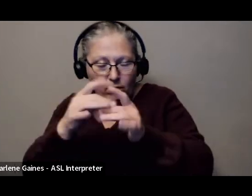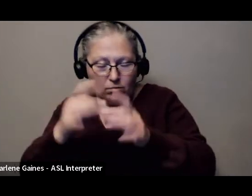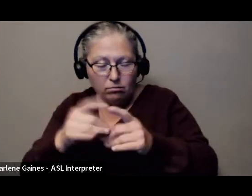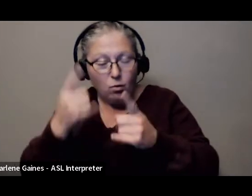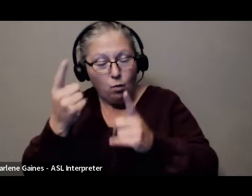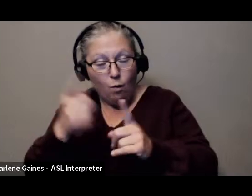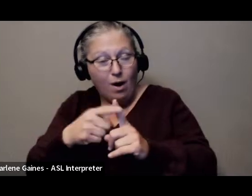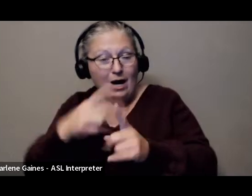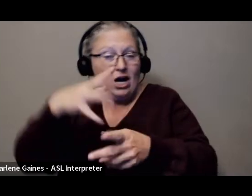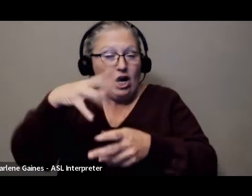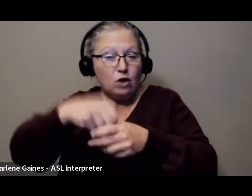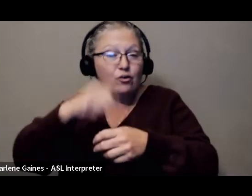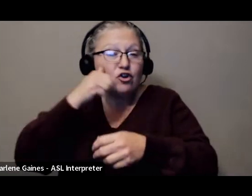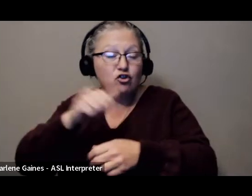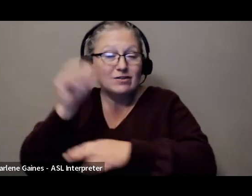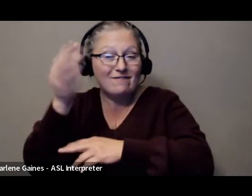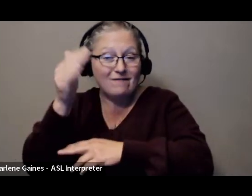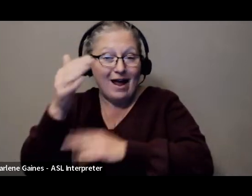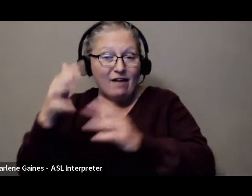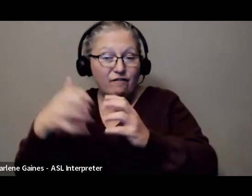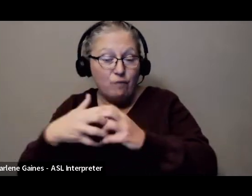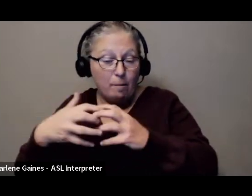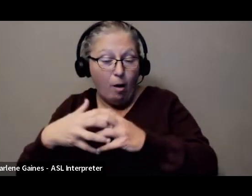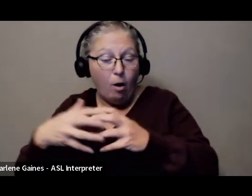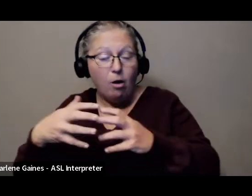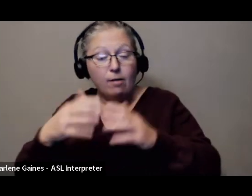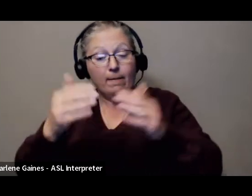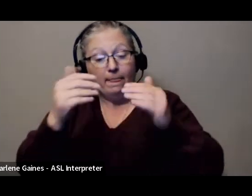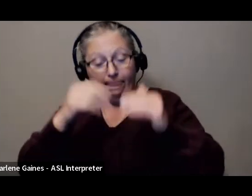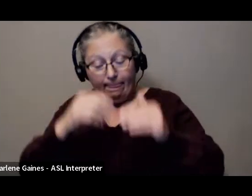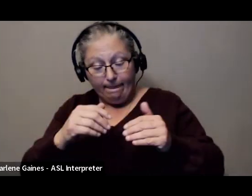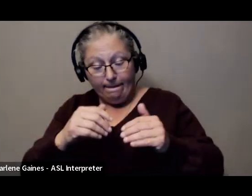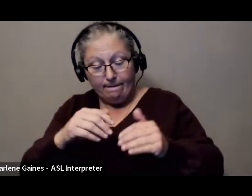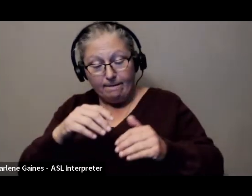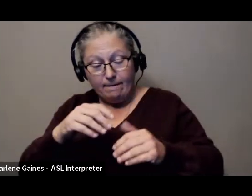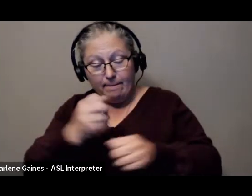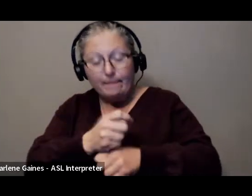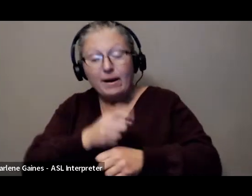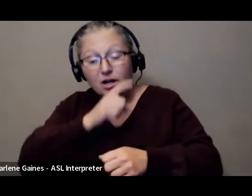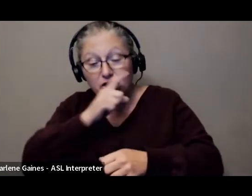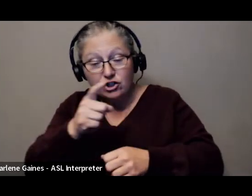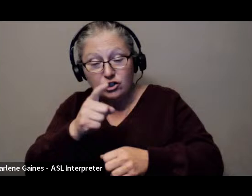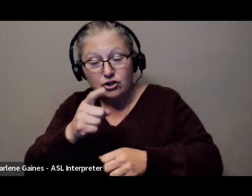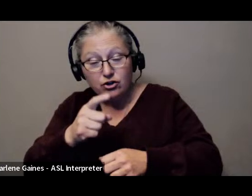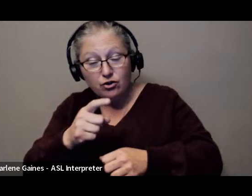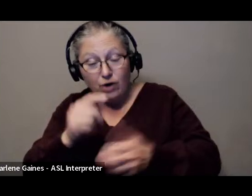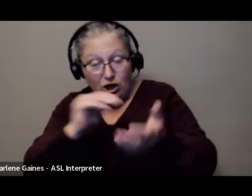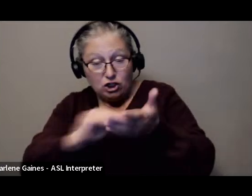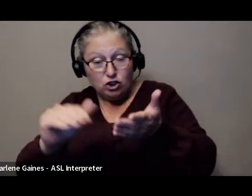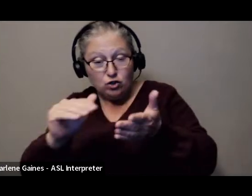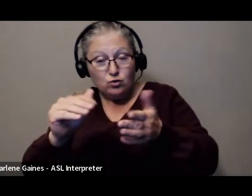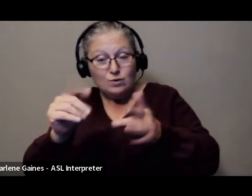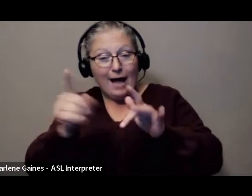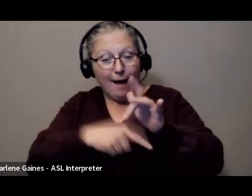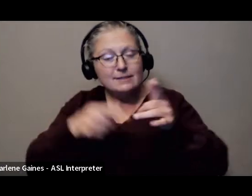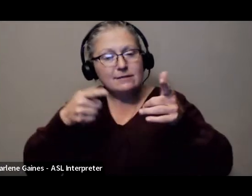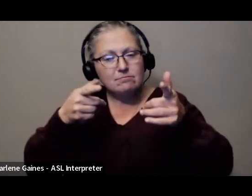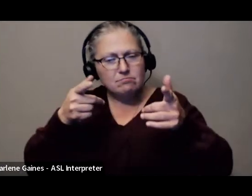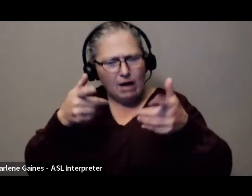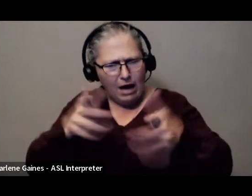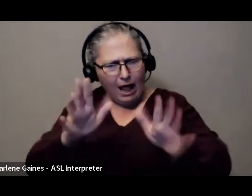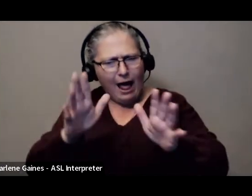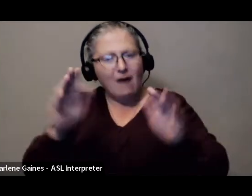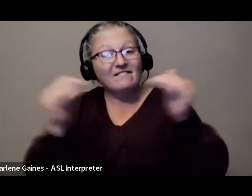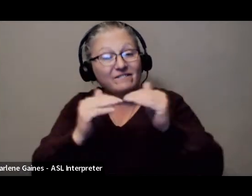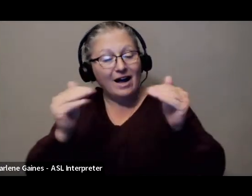was including the girls flag football. The other is making sure that excused absences are allowed and that they're